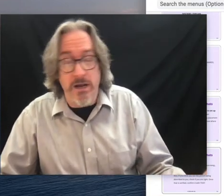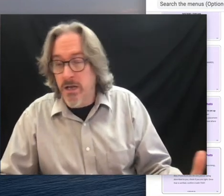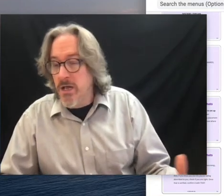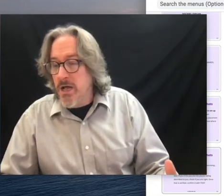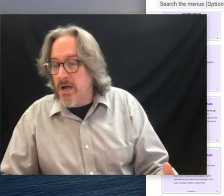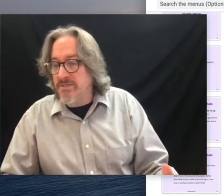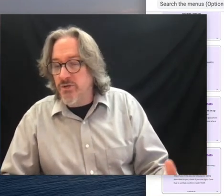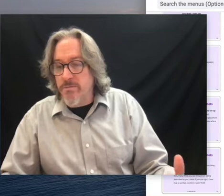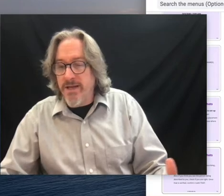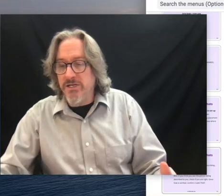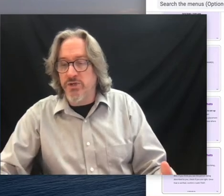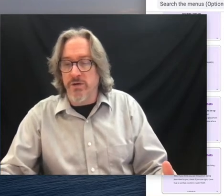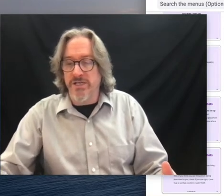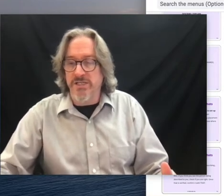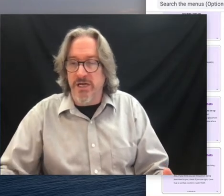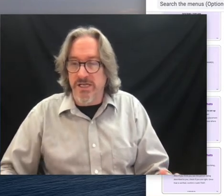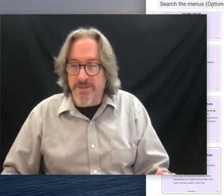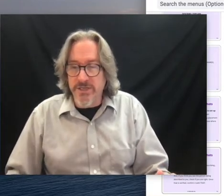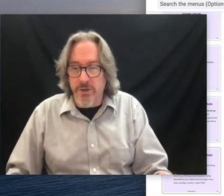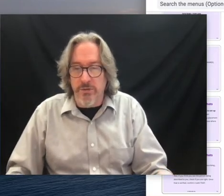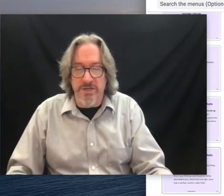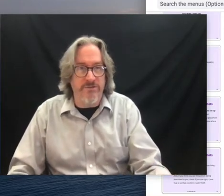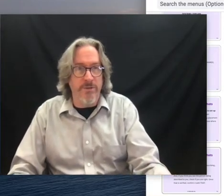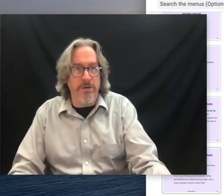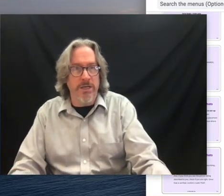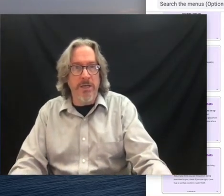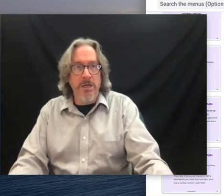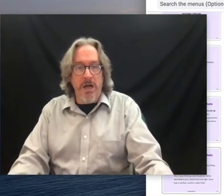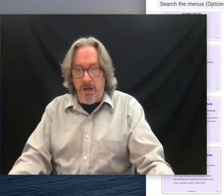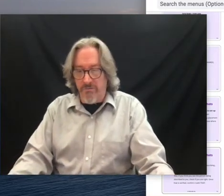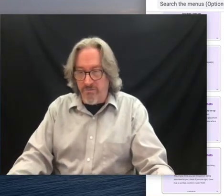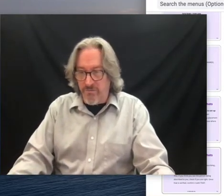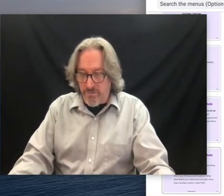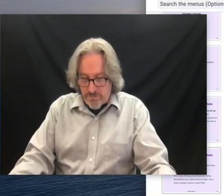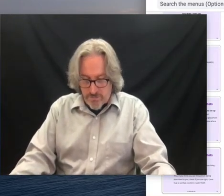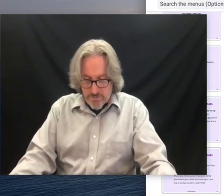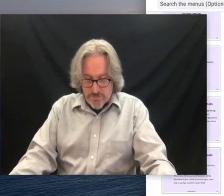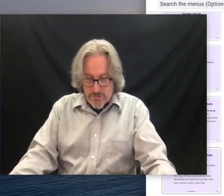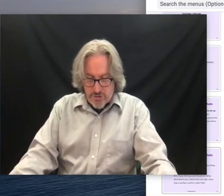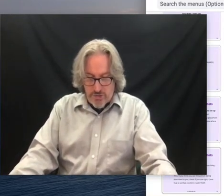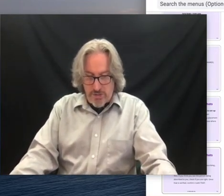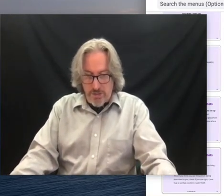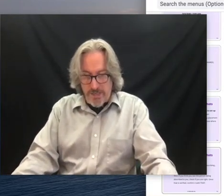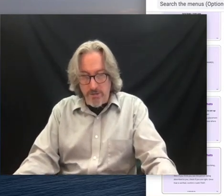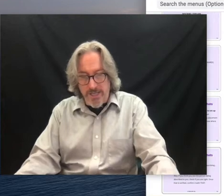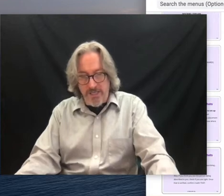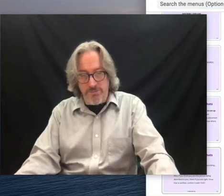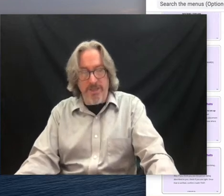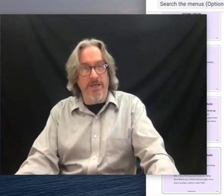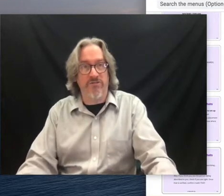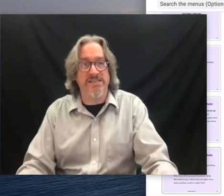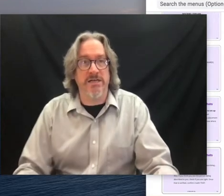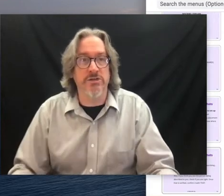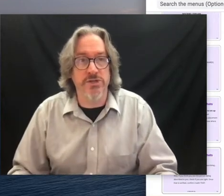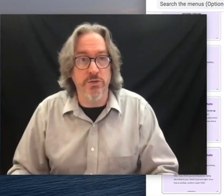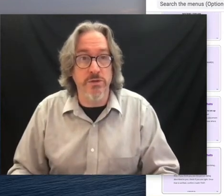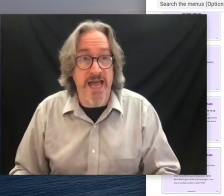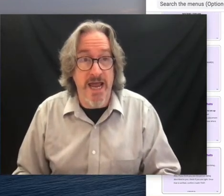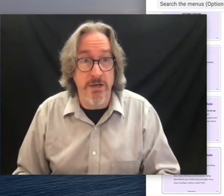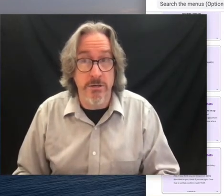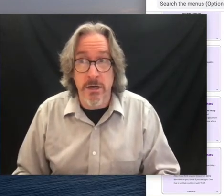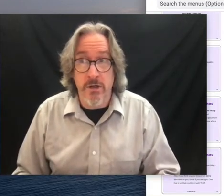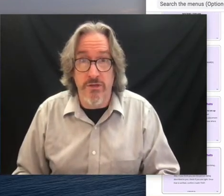terrifying. So there are many stories, especially in the older deaf community, of little kids being in residential